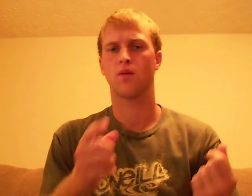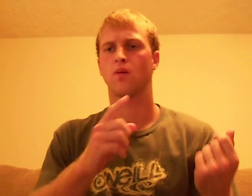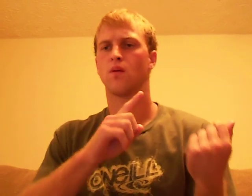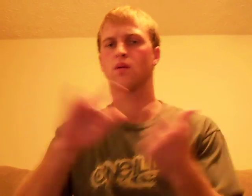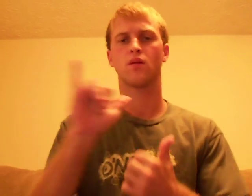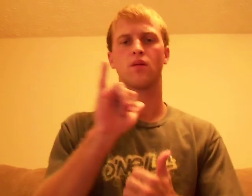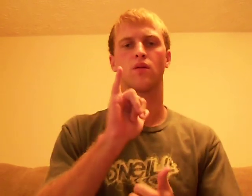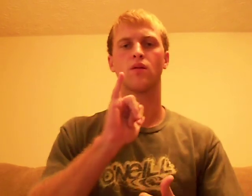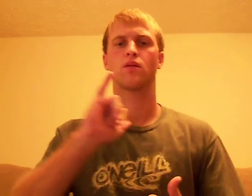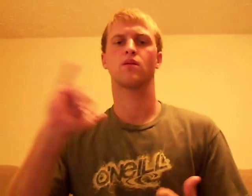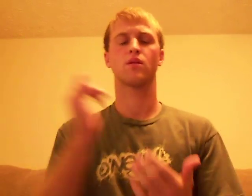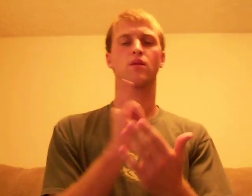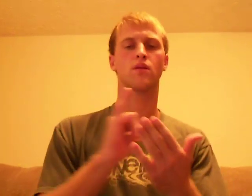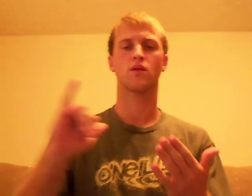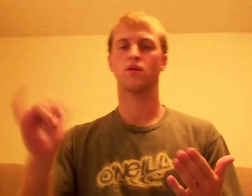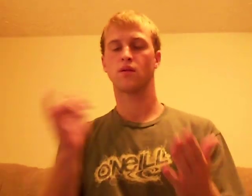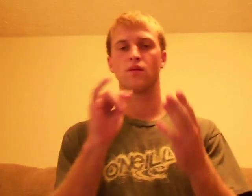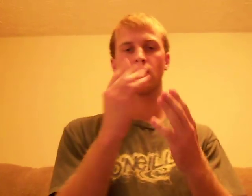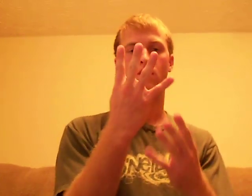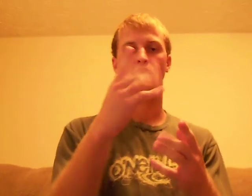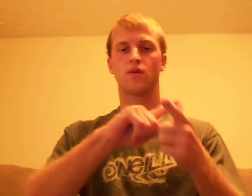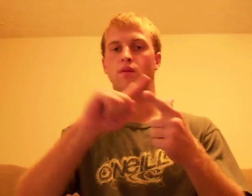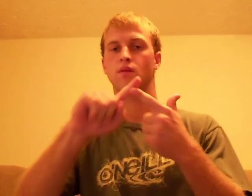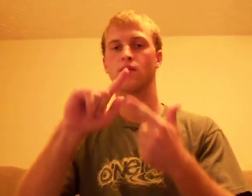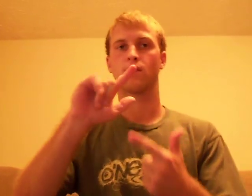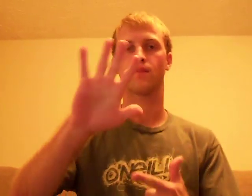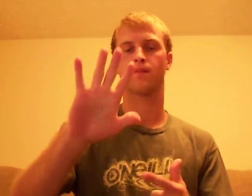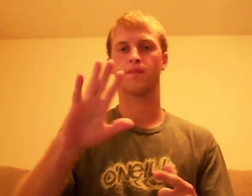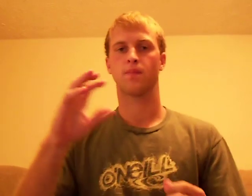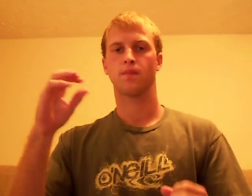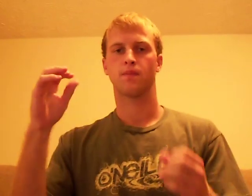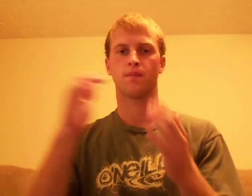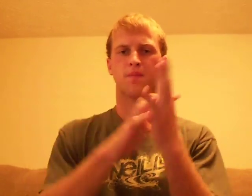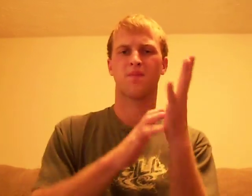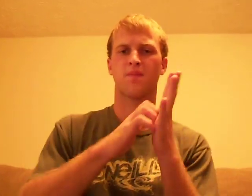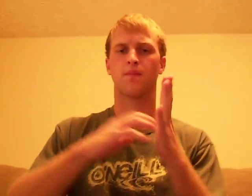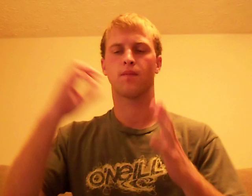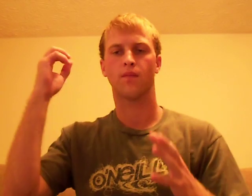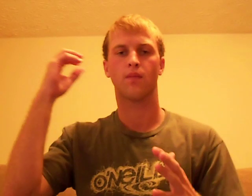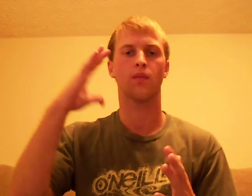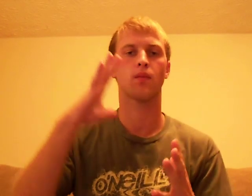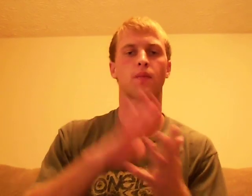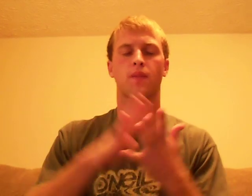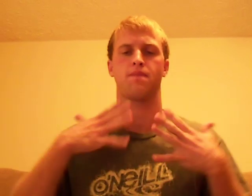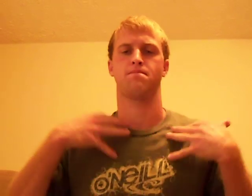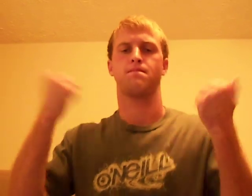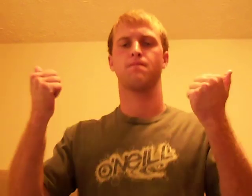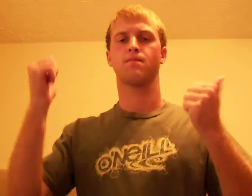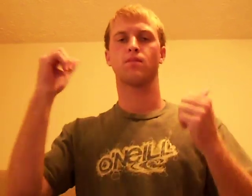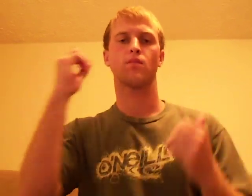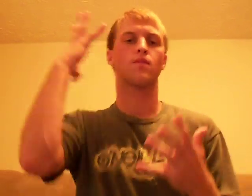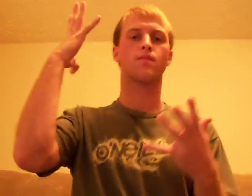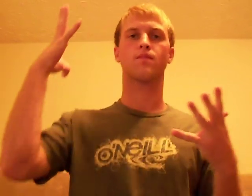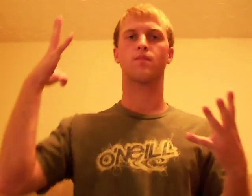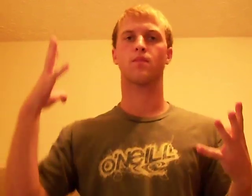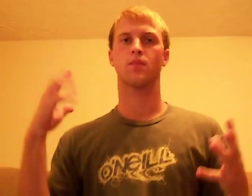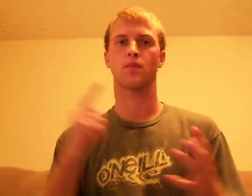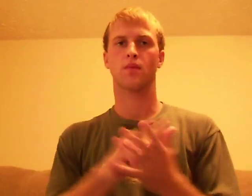Well, it goes like this, the fourth, the fifth, the minor four, and the major lift. The